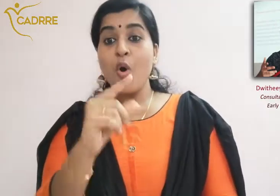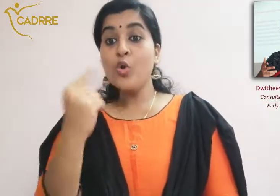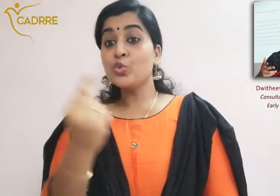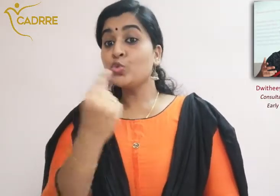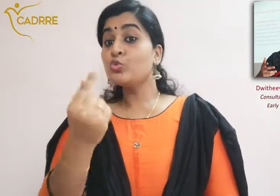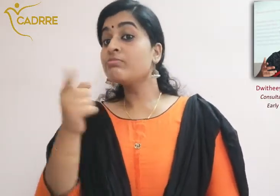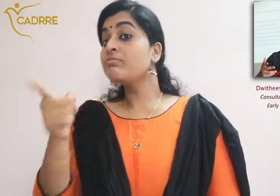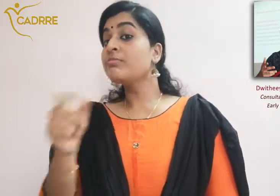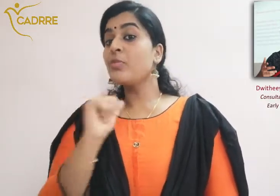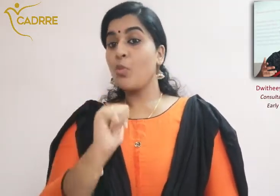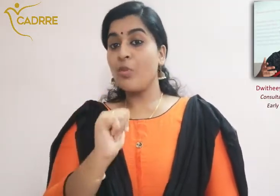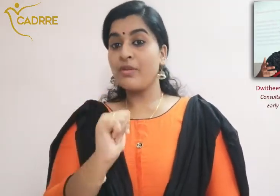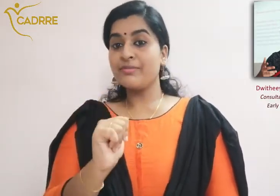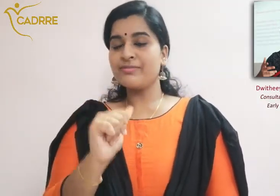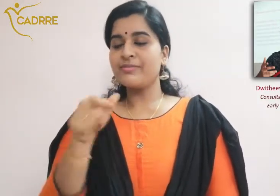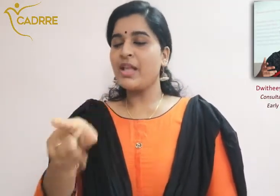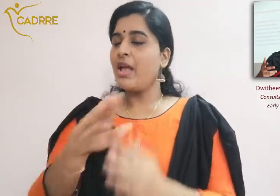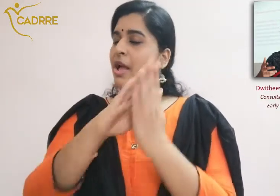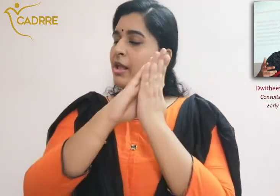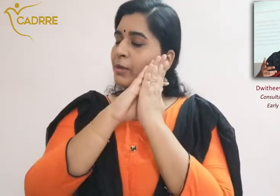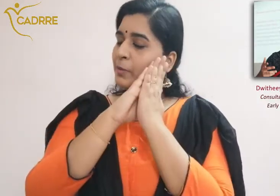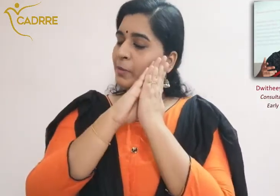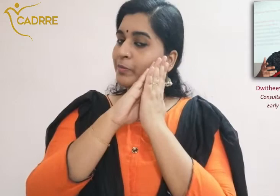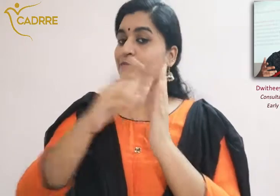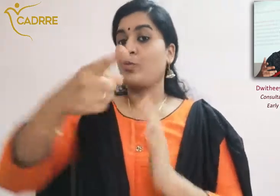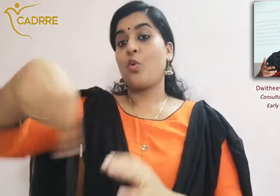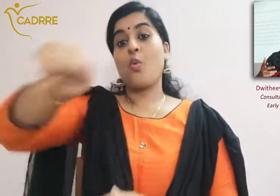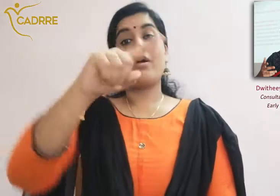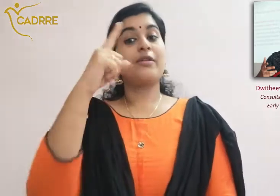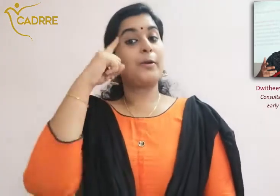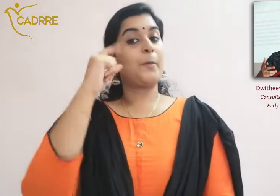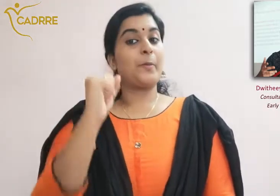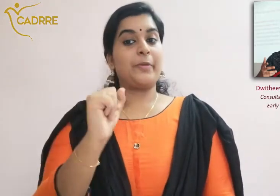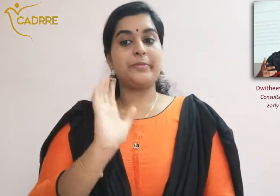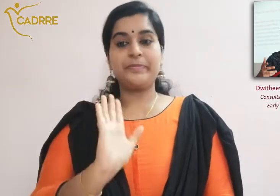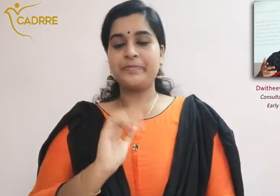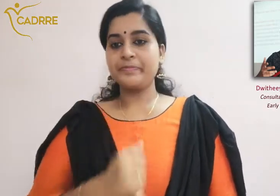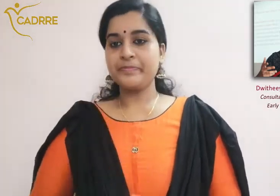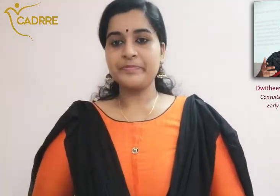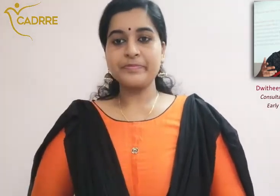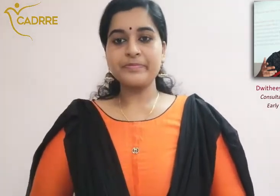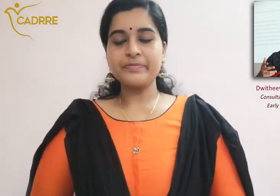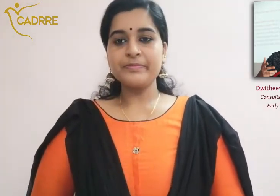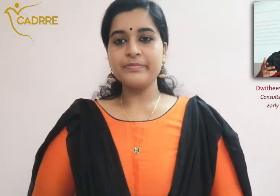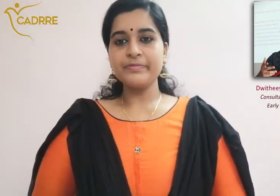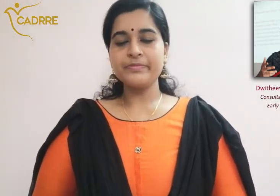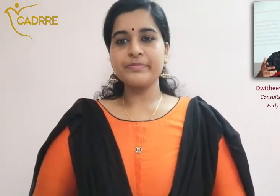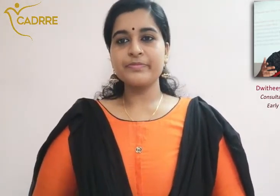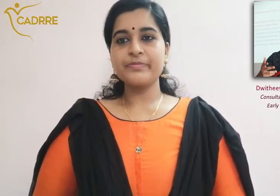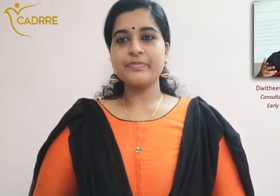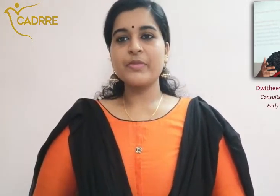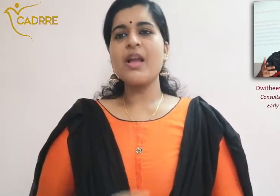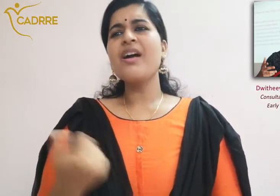with the laptop sitting on your bed. Remember, bed is to sleep.